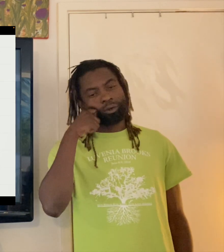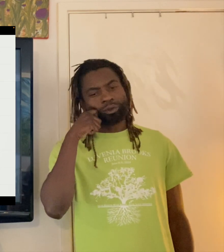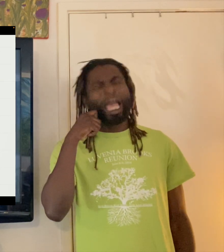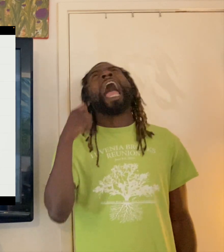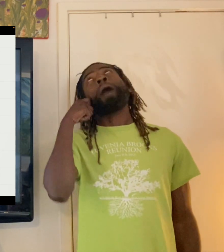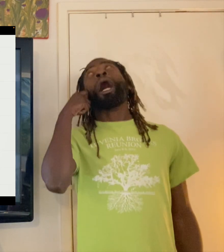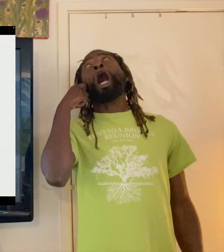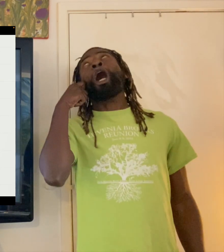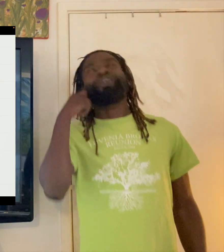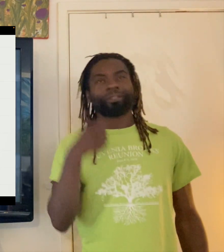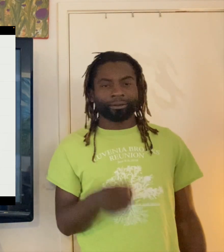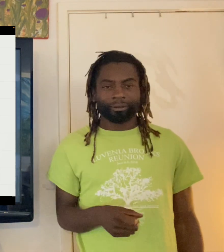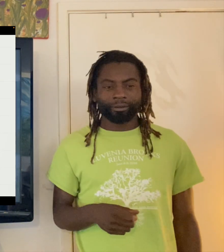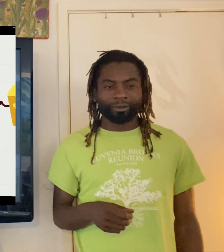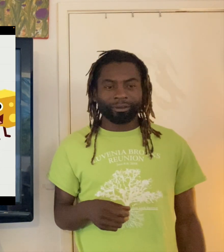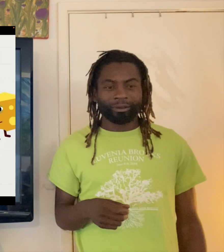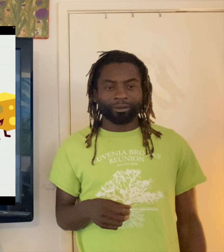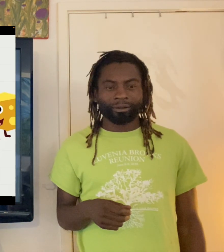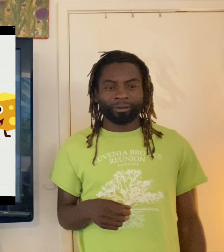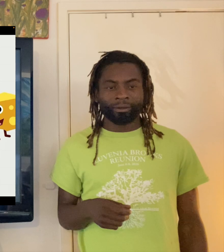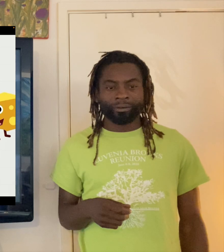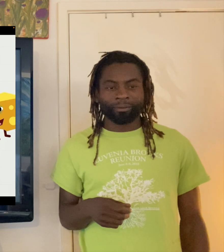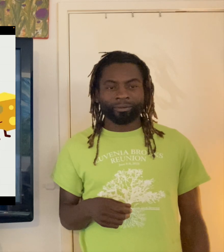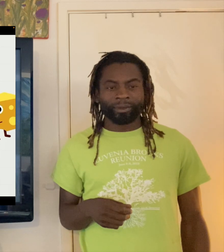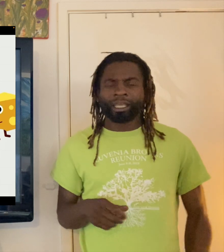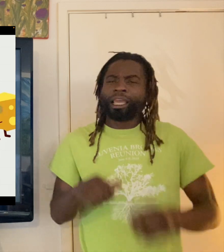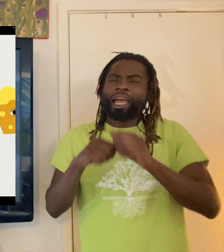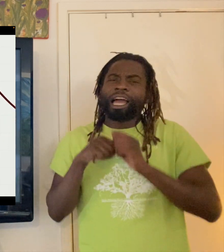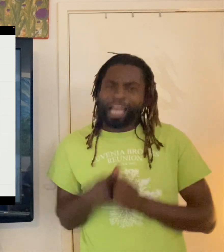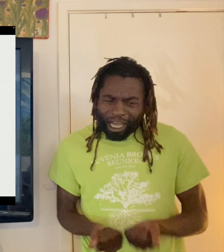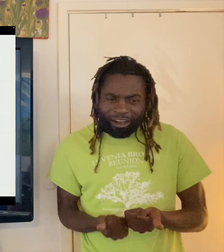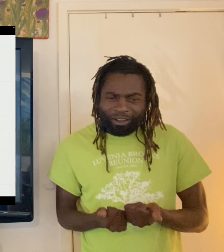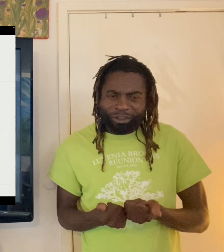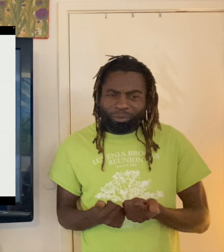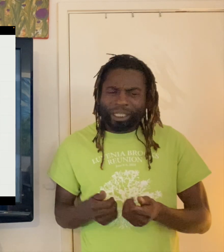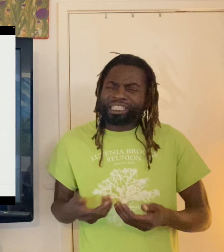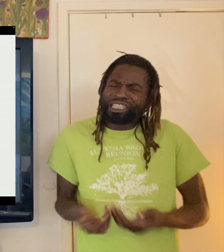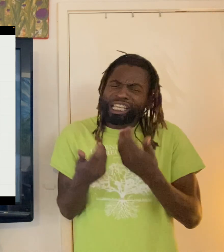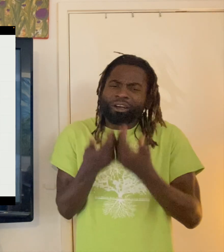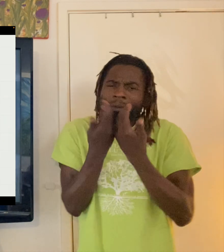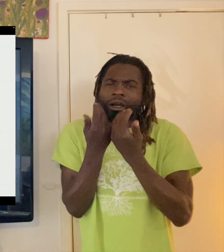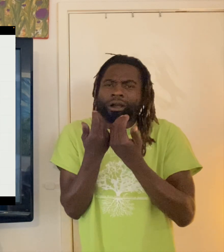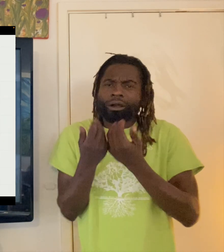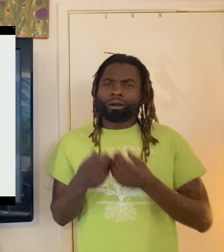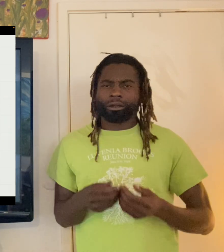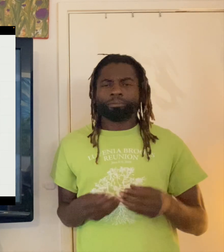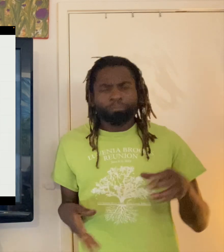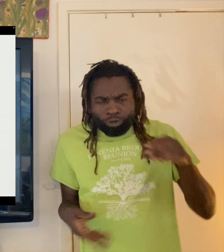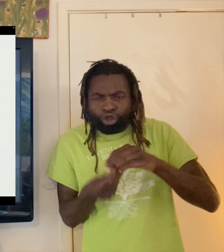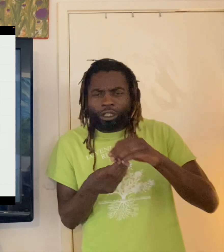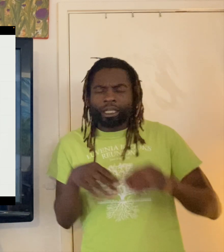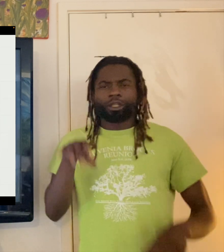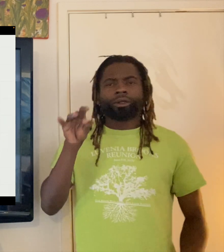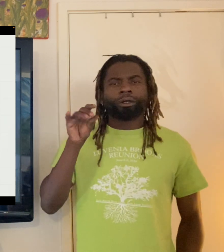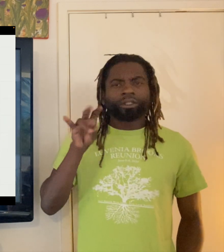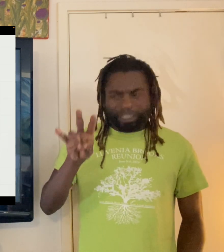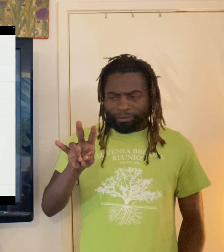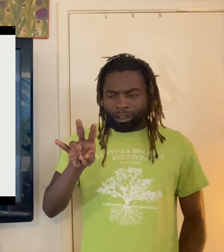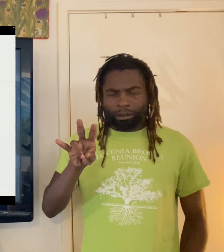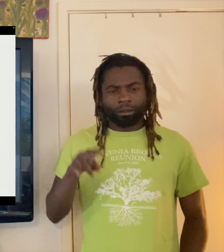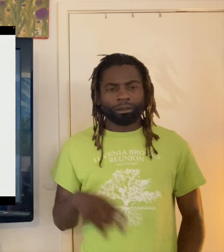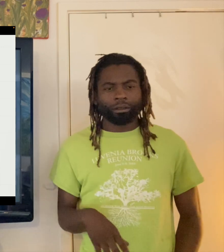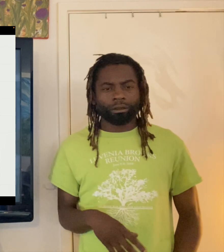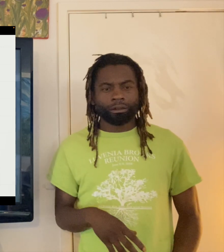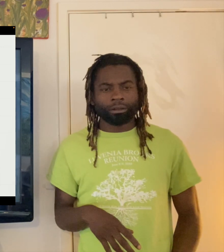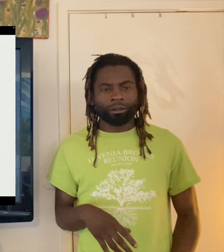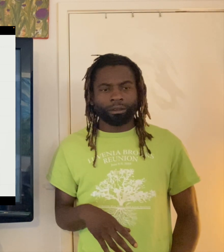6, 7 apples. Apples! Let's see how we can take apart and put together these 7 apples. Maybe we